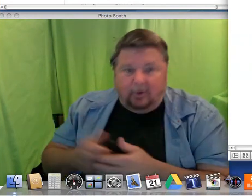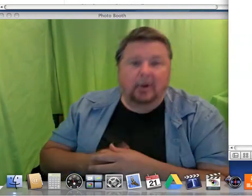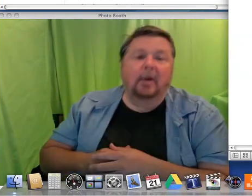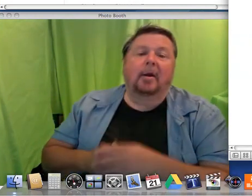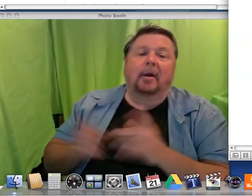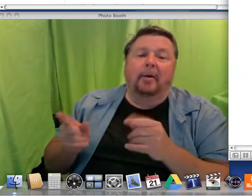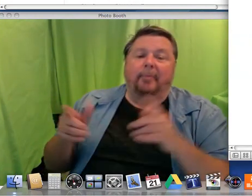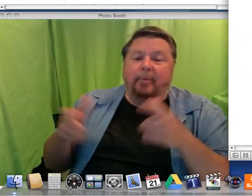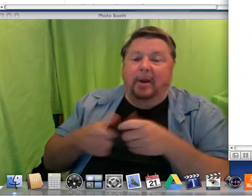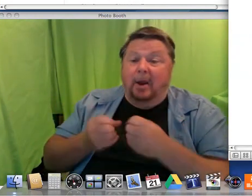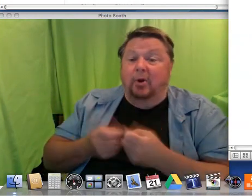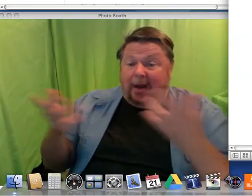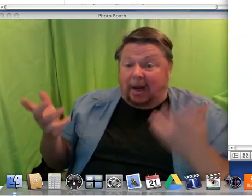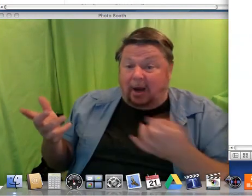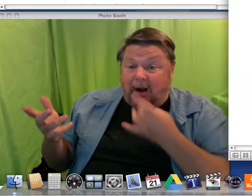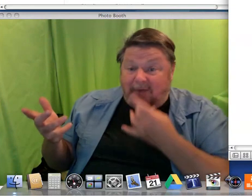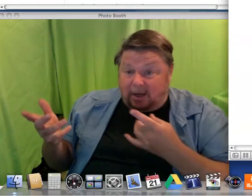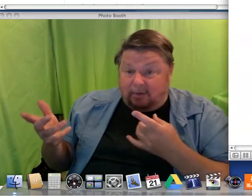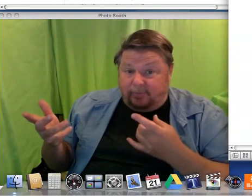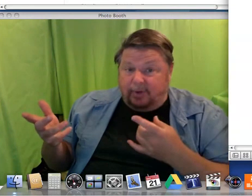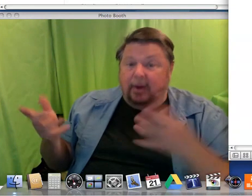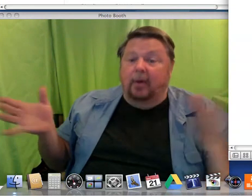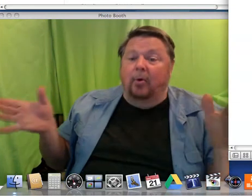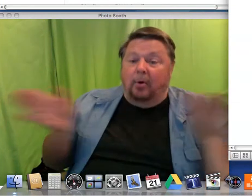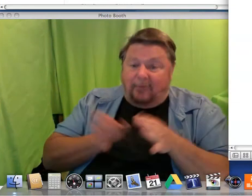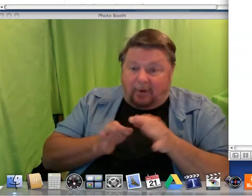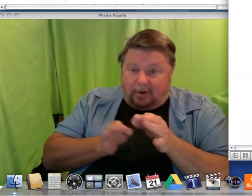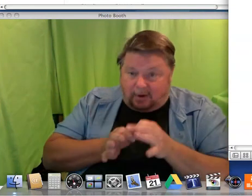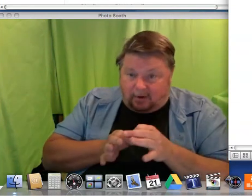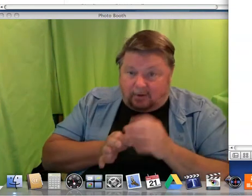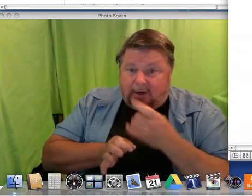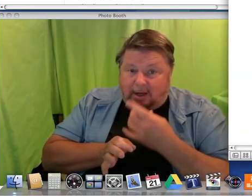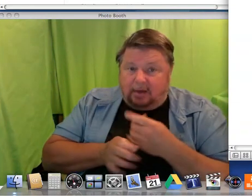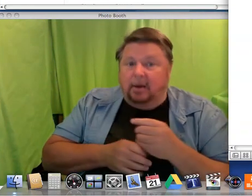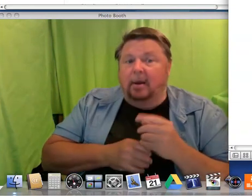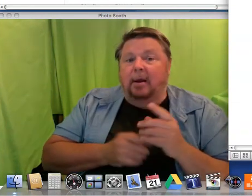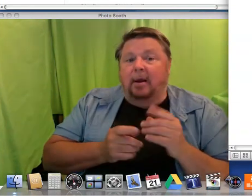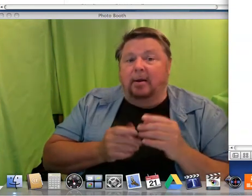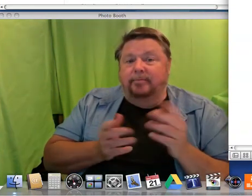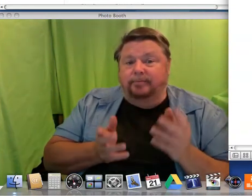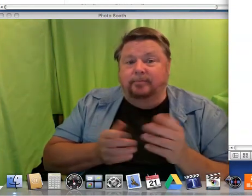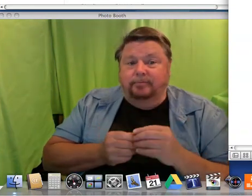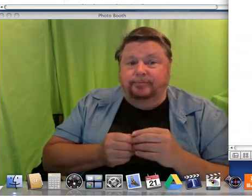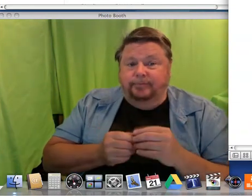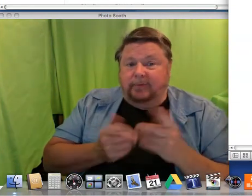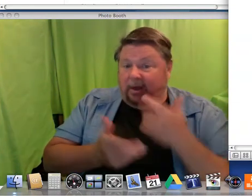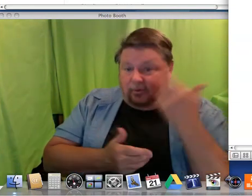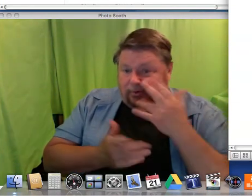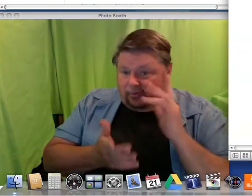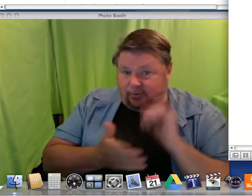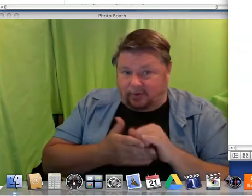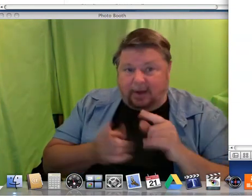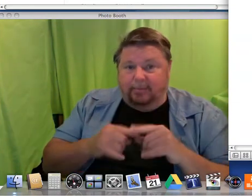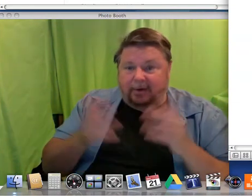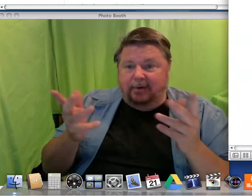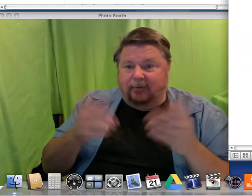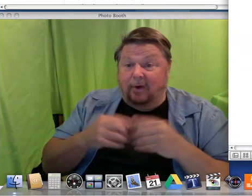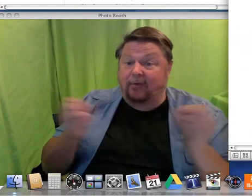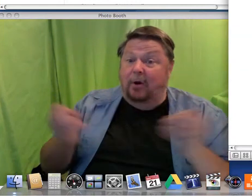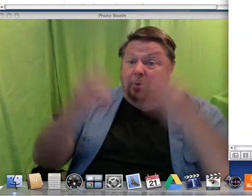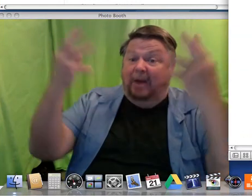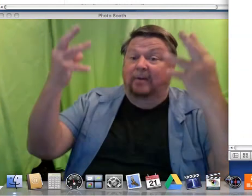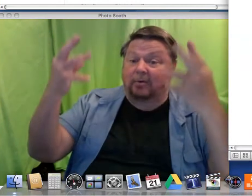anymore, but you can add a lot of light or very little light. And there are reasons for that, but if